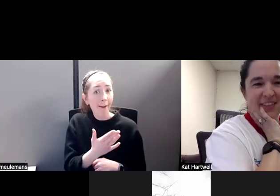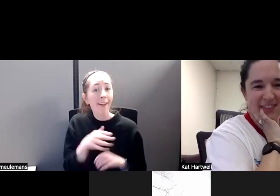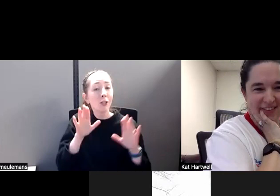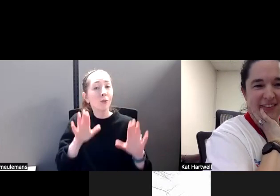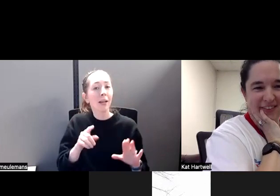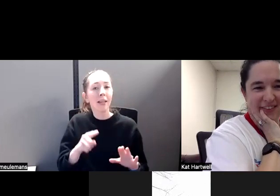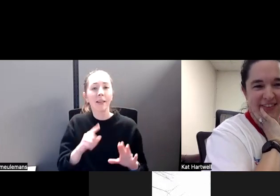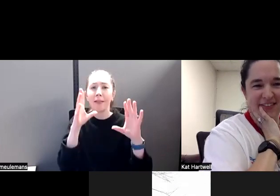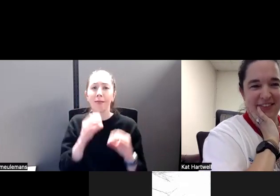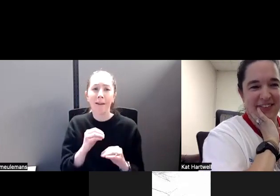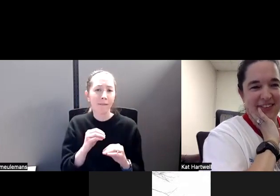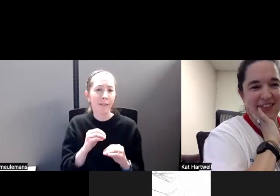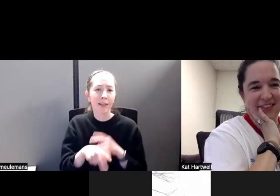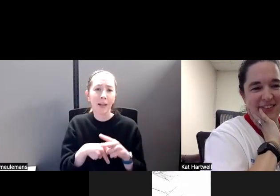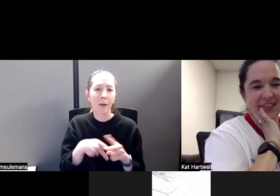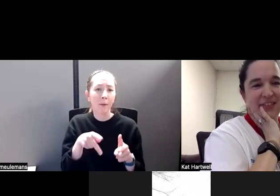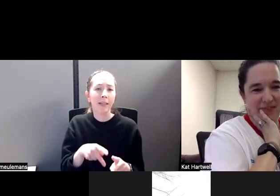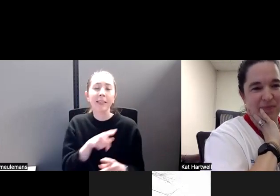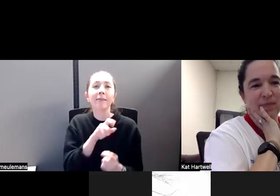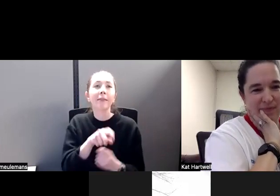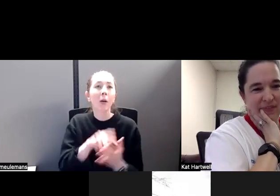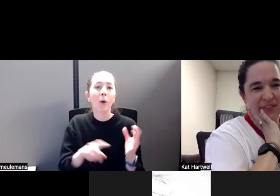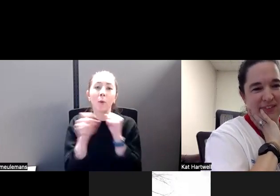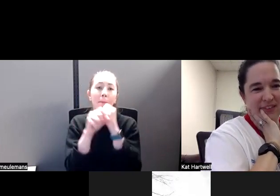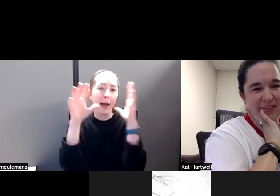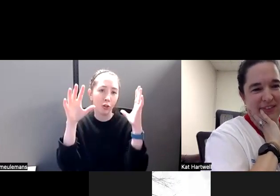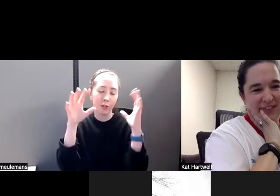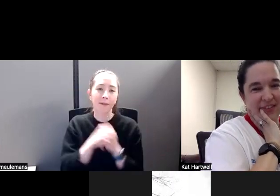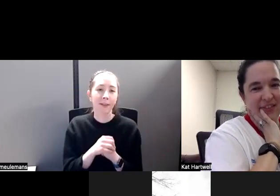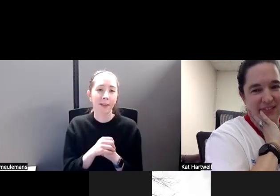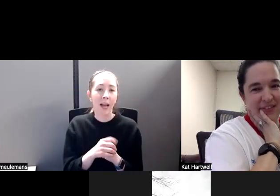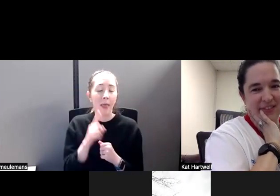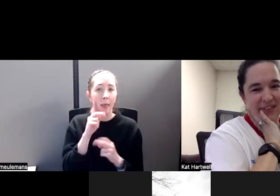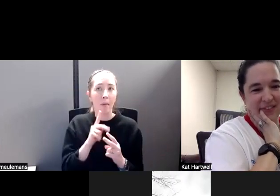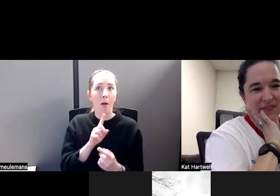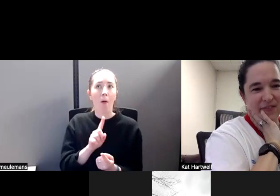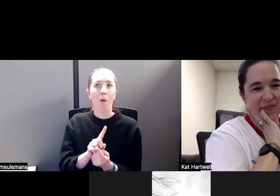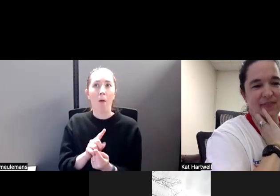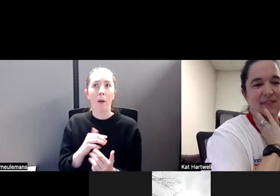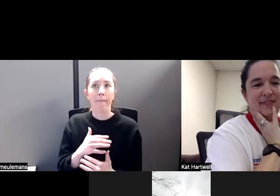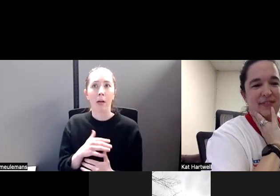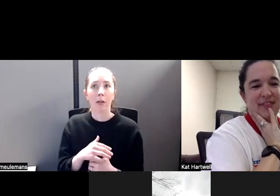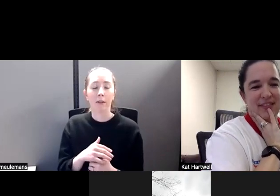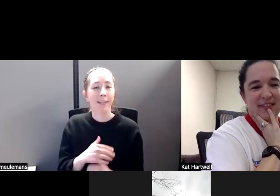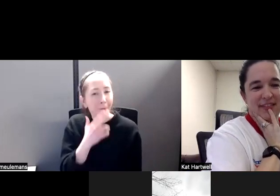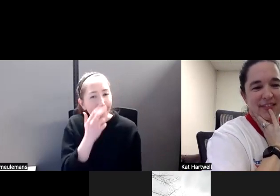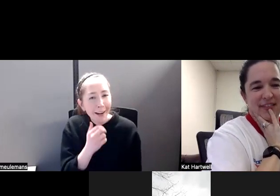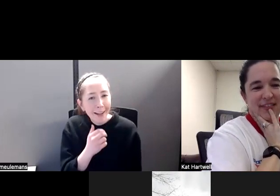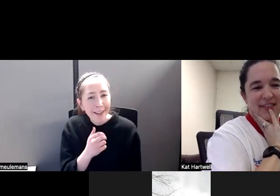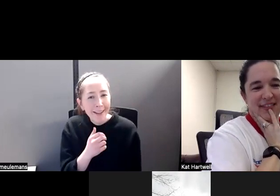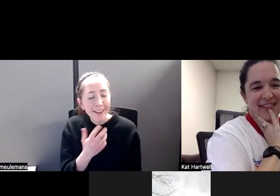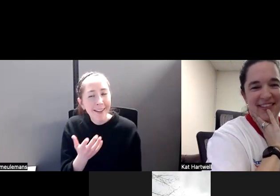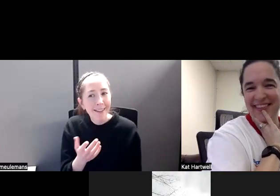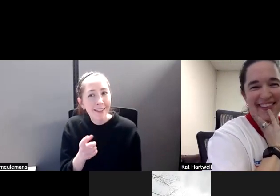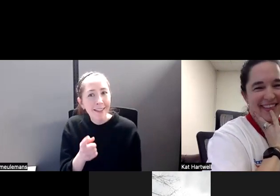he's lovely. You know, he's exactly what you think he is. I think people are so terrified of him. It's really funny. I'm like,